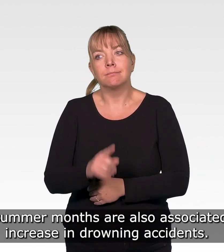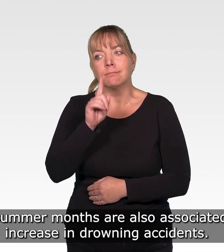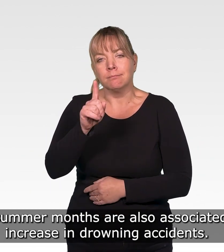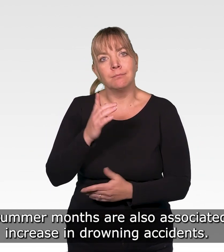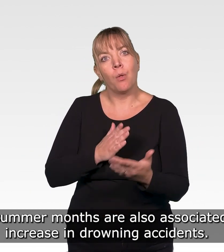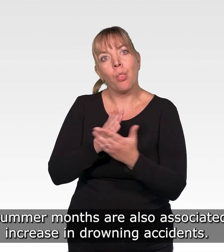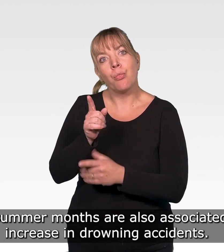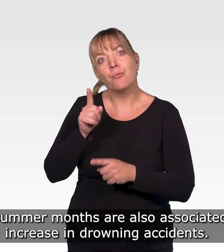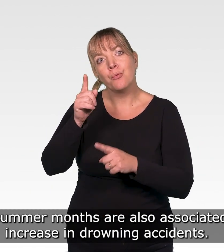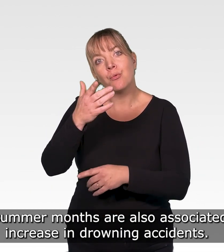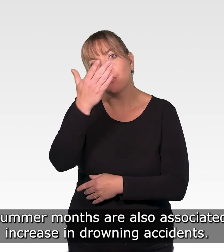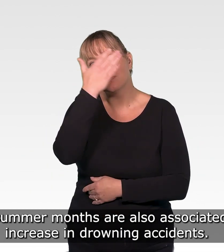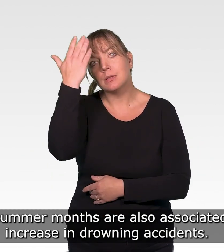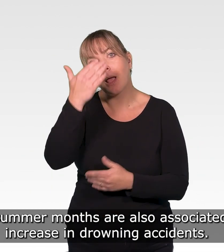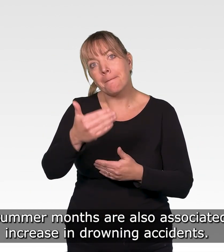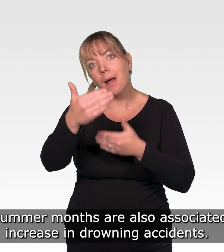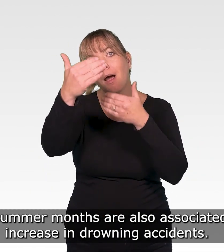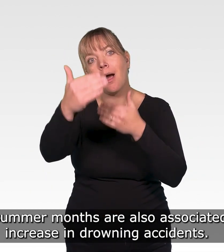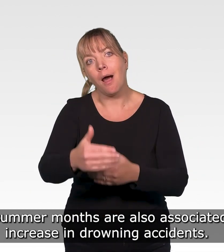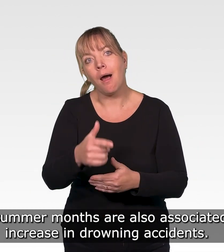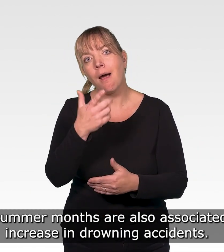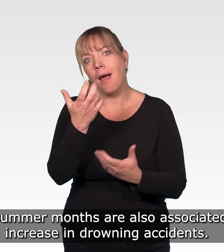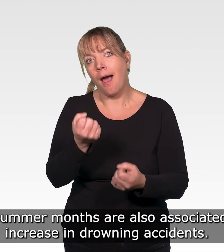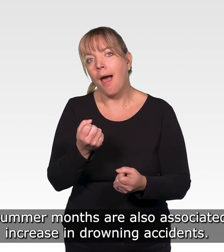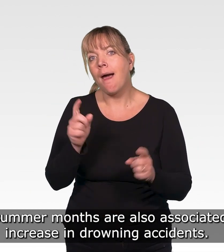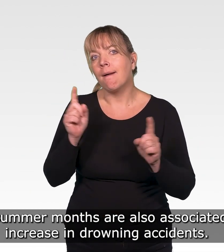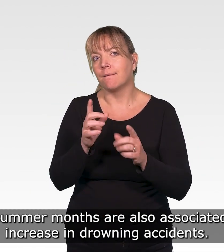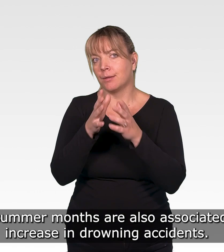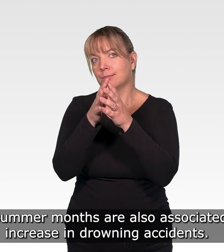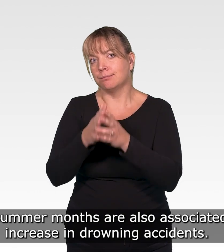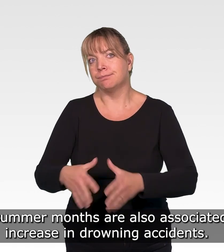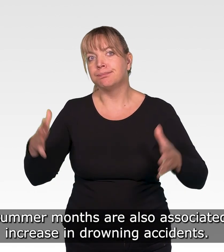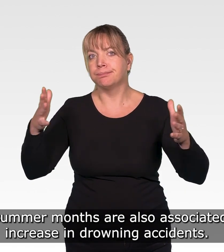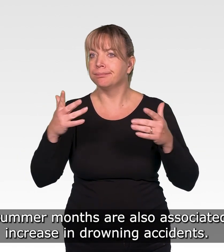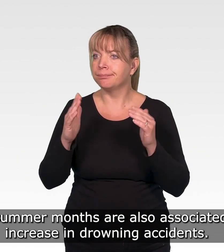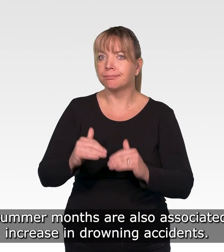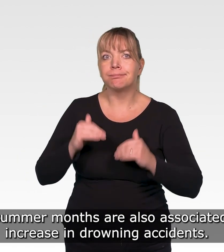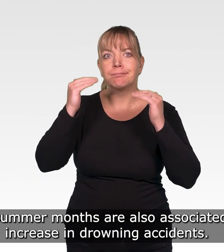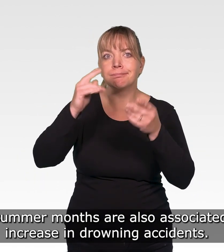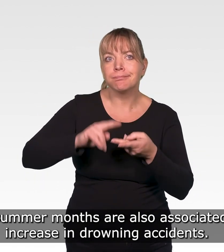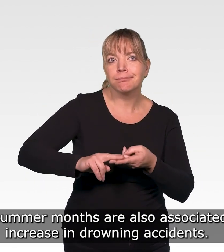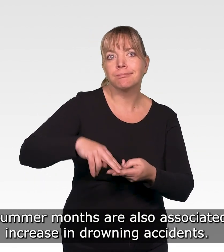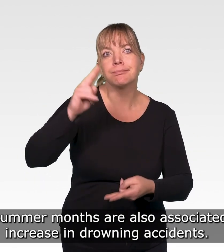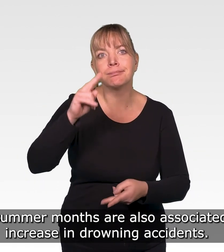However, summer months are also associated with an increase in drowning accidents.